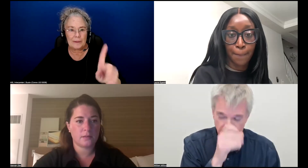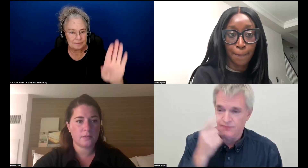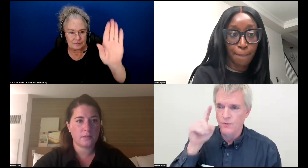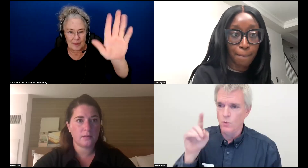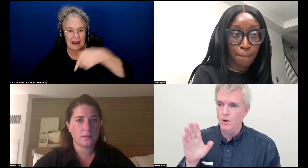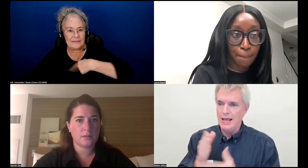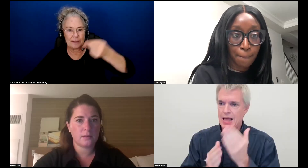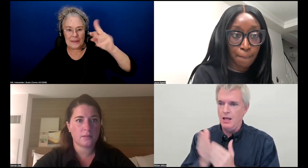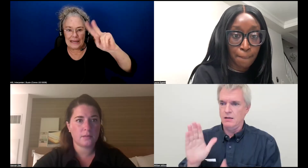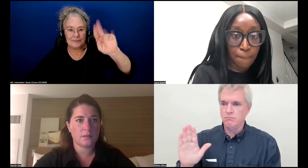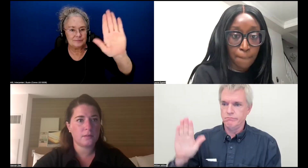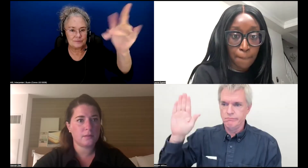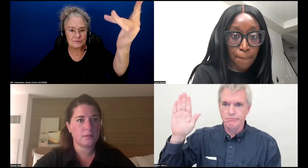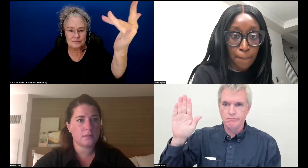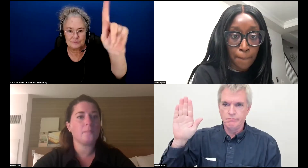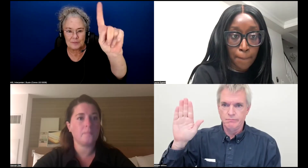Wait. I have to pin.